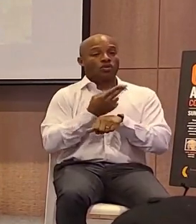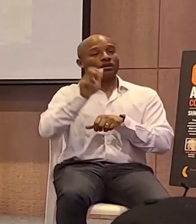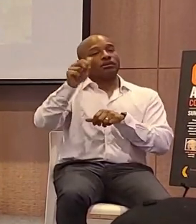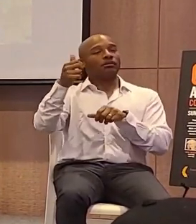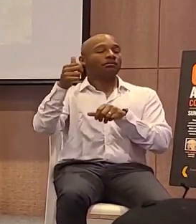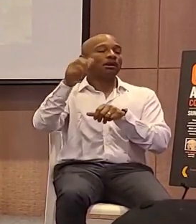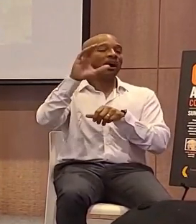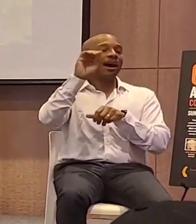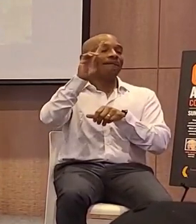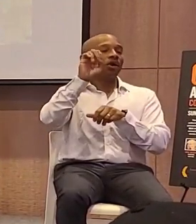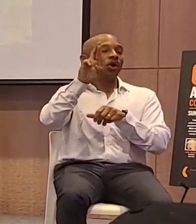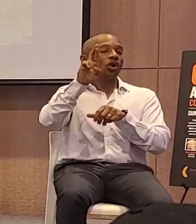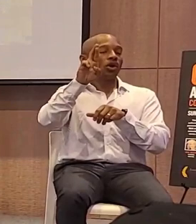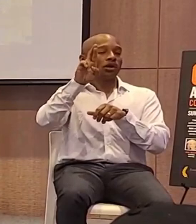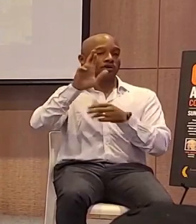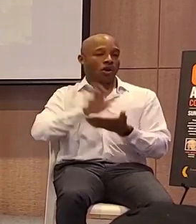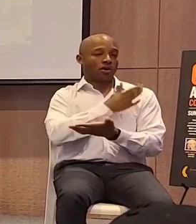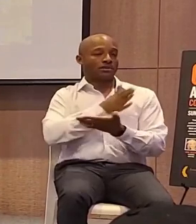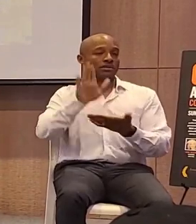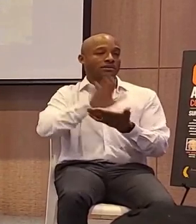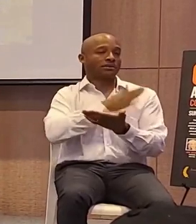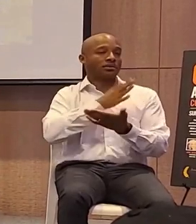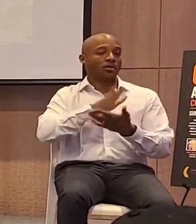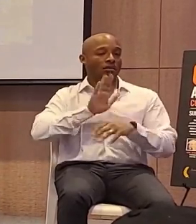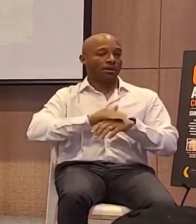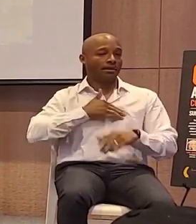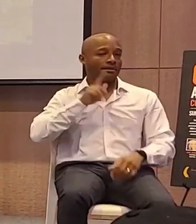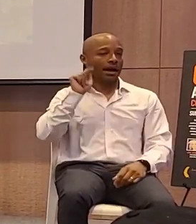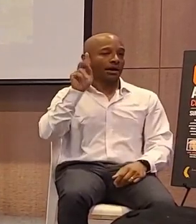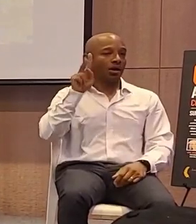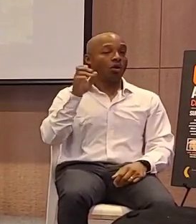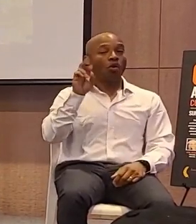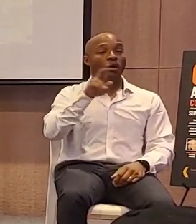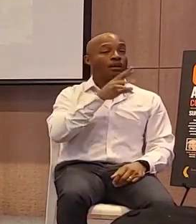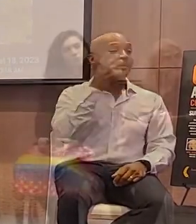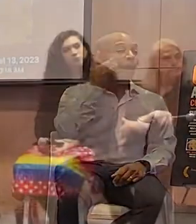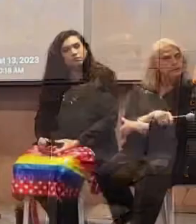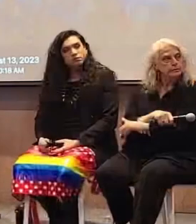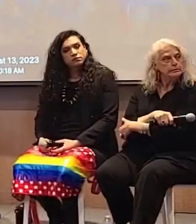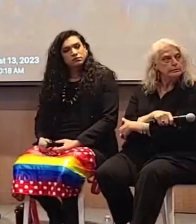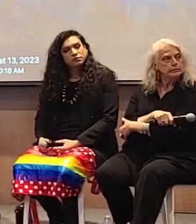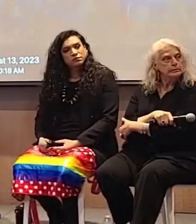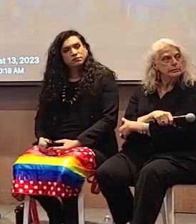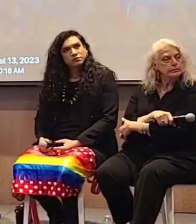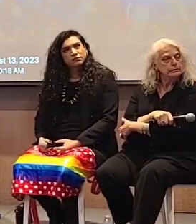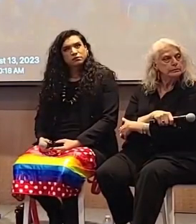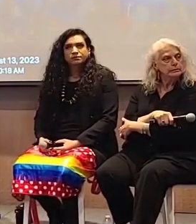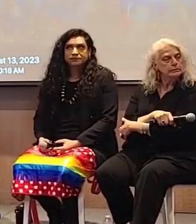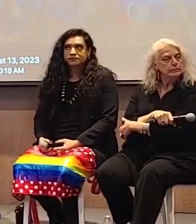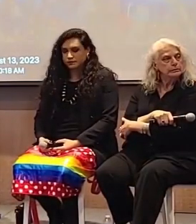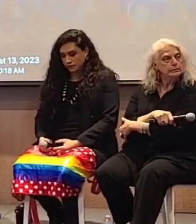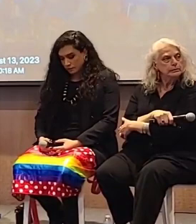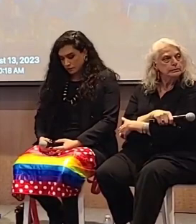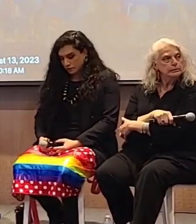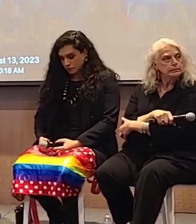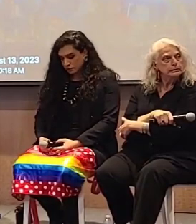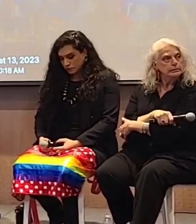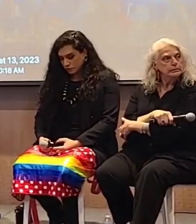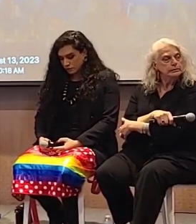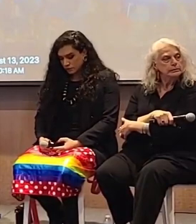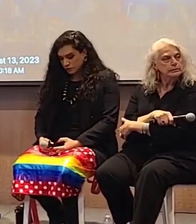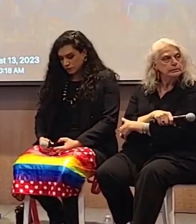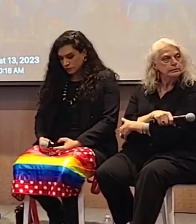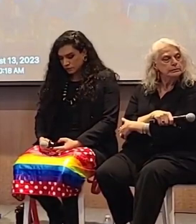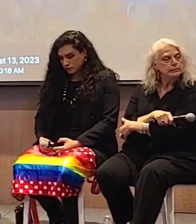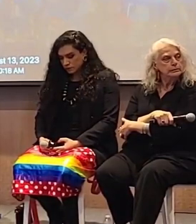videos. You know, should we be doing the latest hashtag type videos? You know, there's so much about